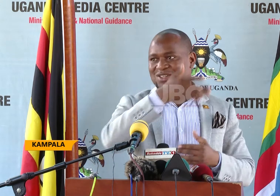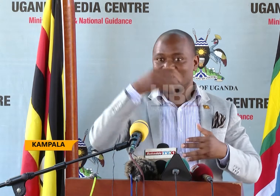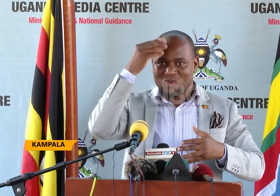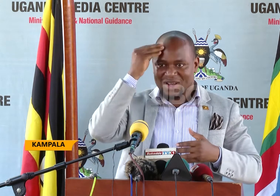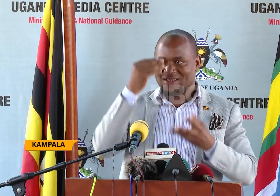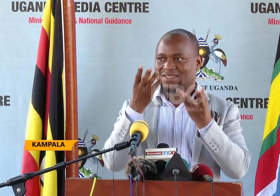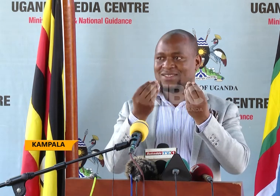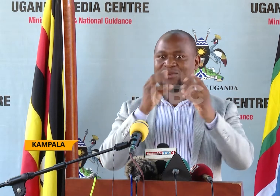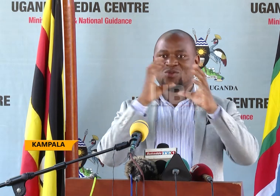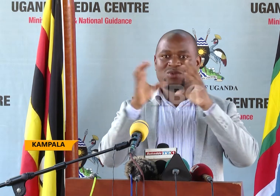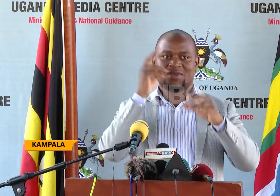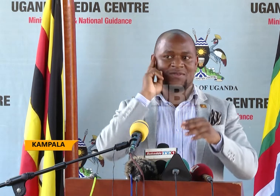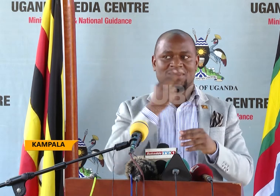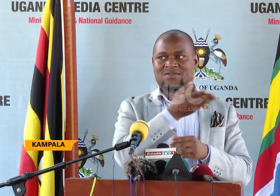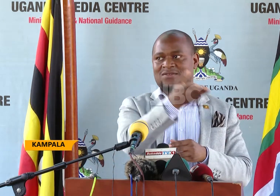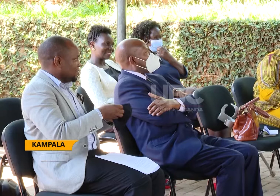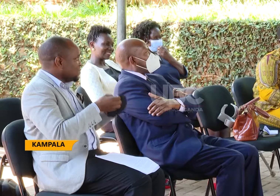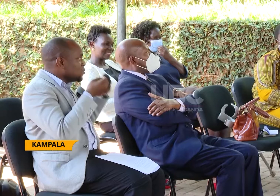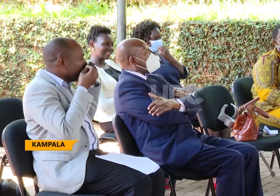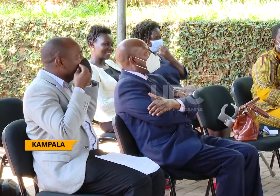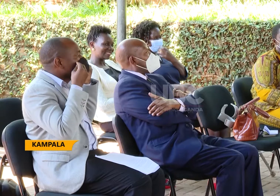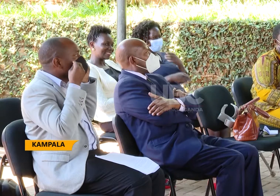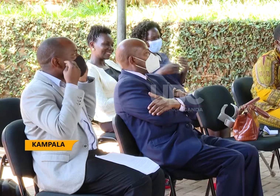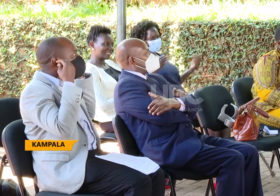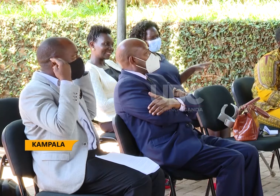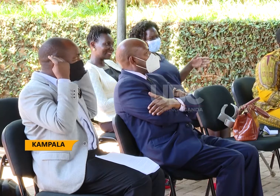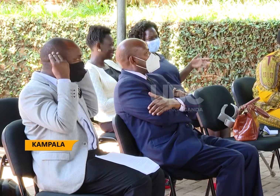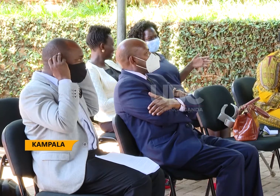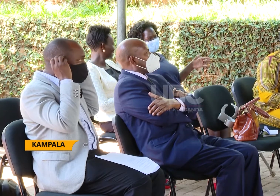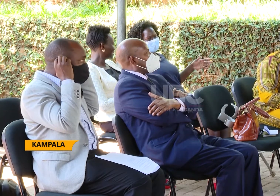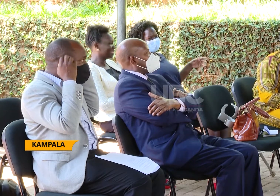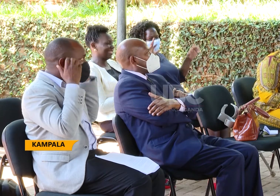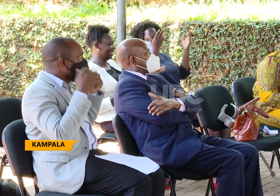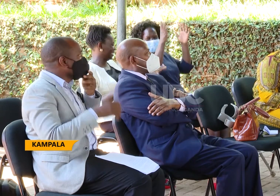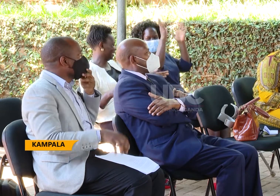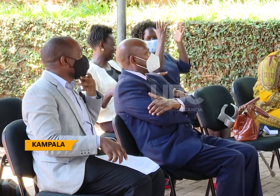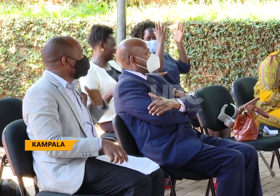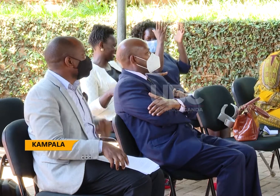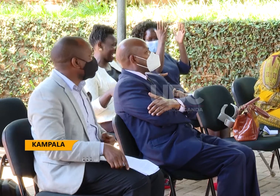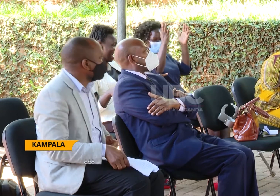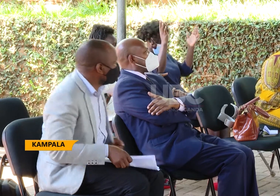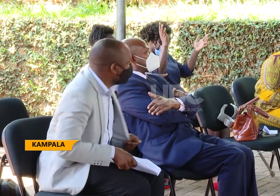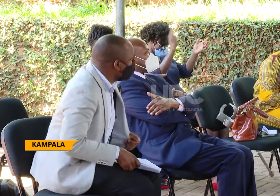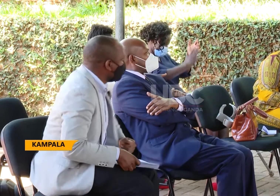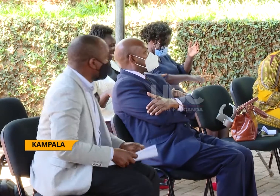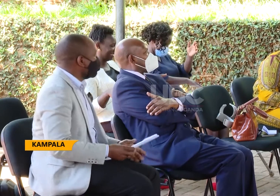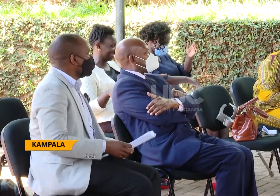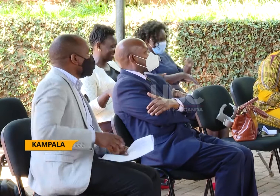communities and parents as well. The International Deaf Awareness Week will this year be celebrated in